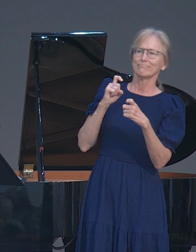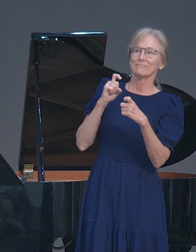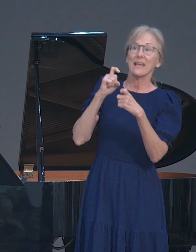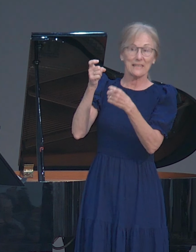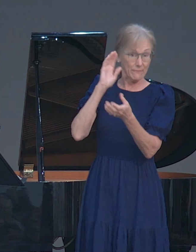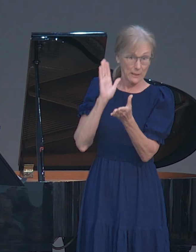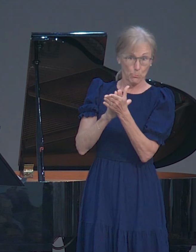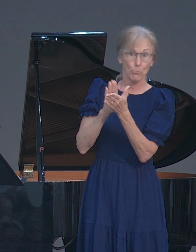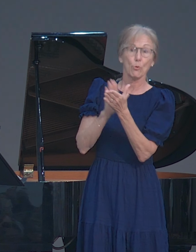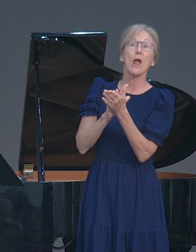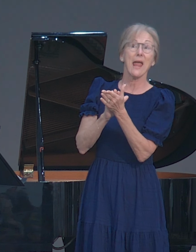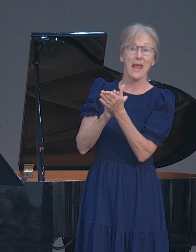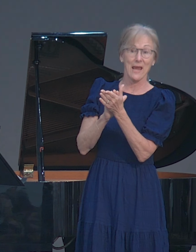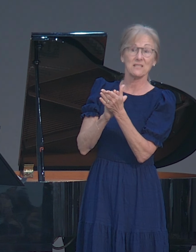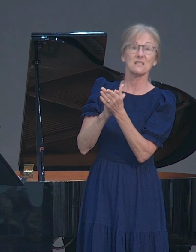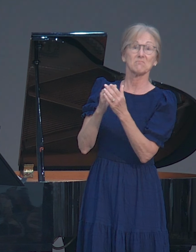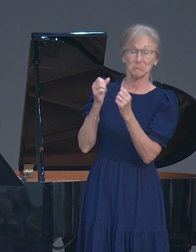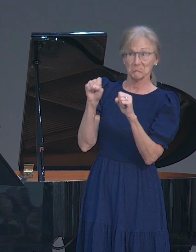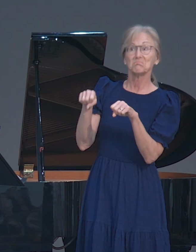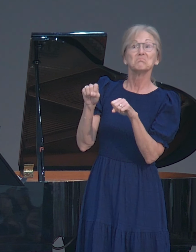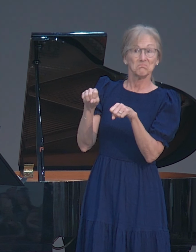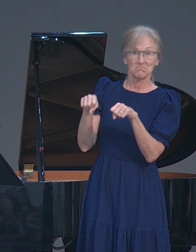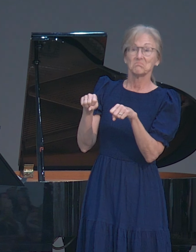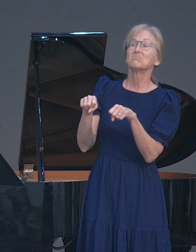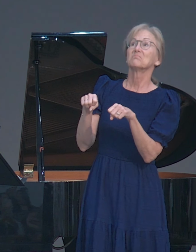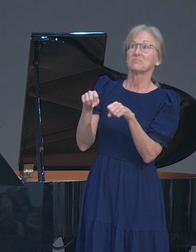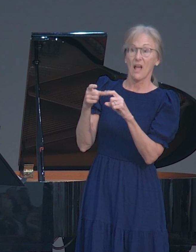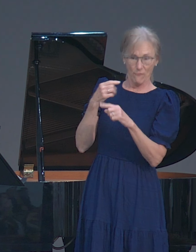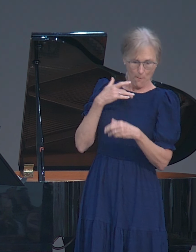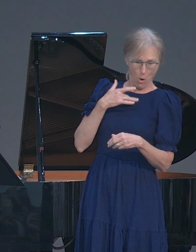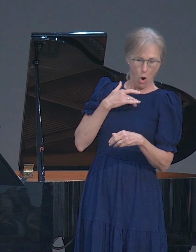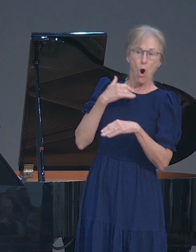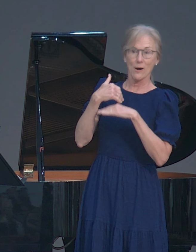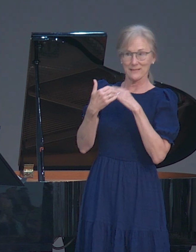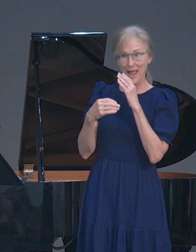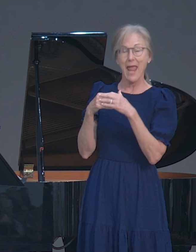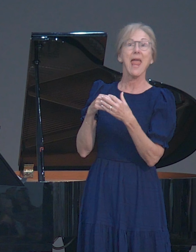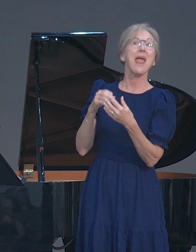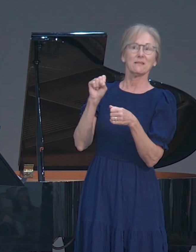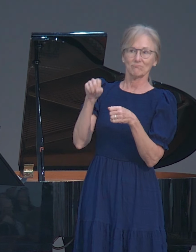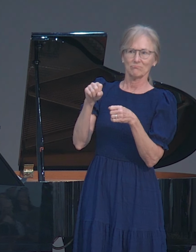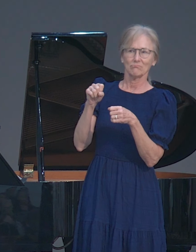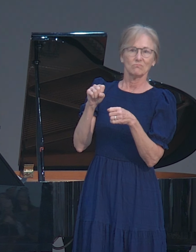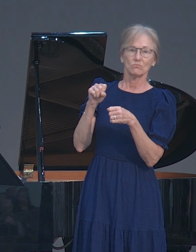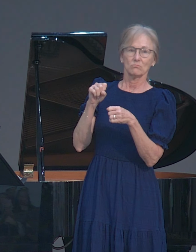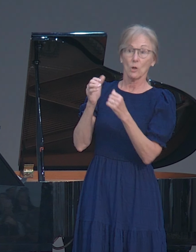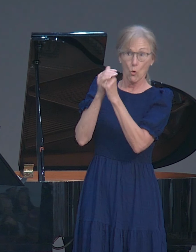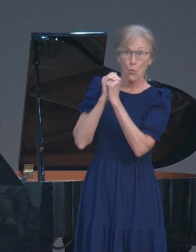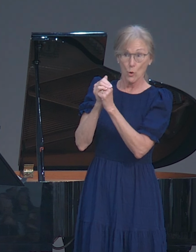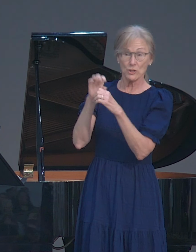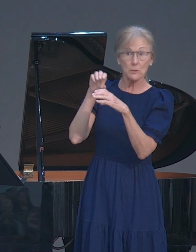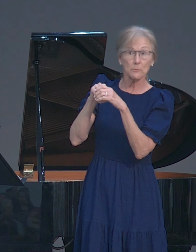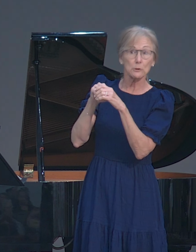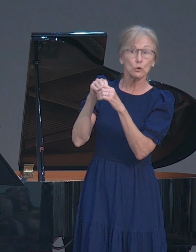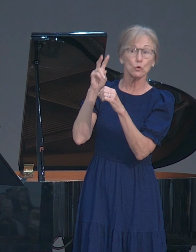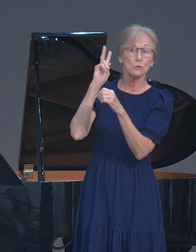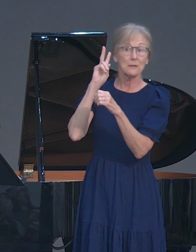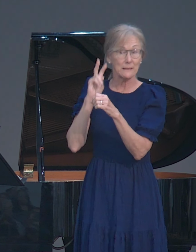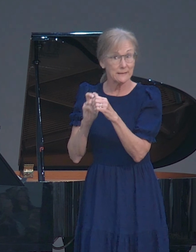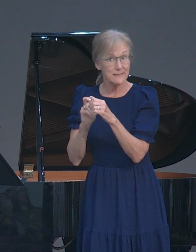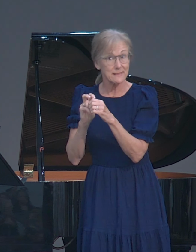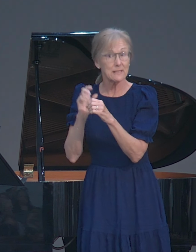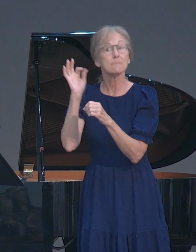our lips or our hands when we sign. We don't just listen or watch a sermon. We worship